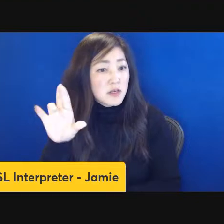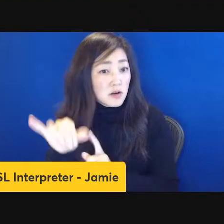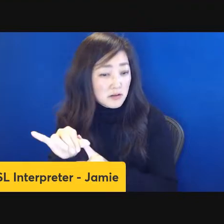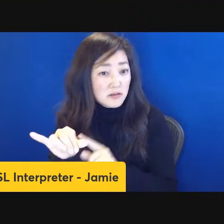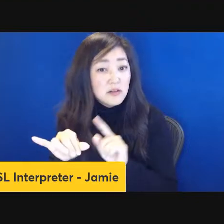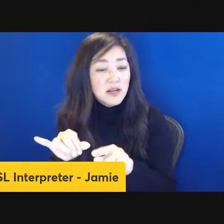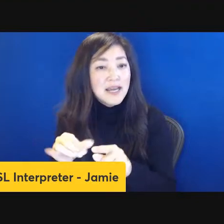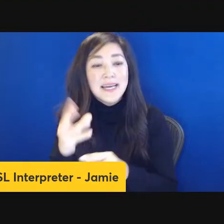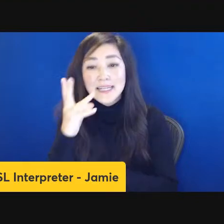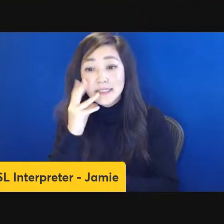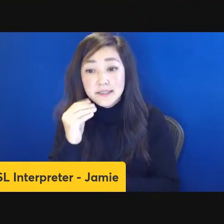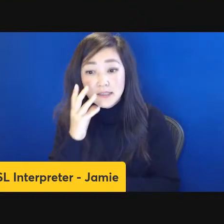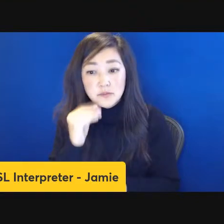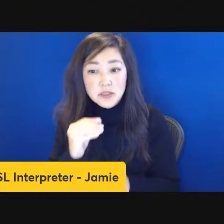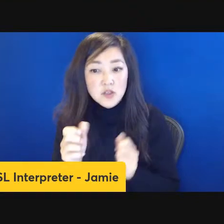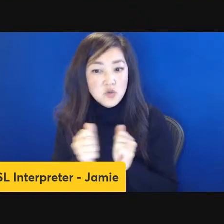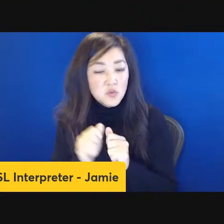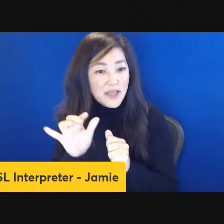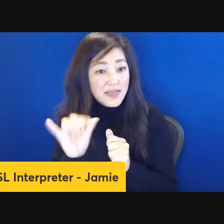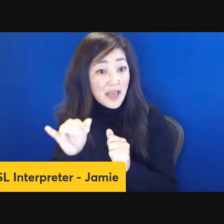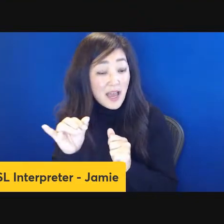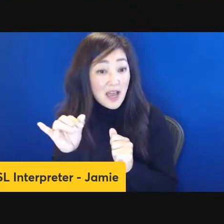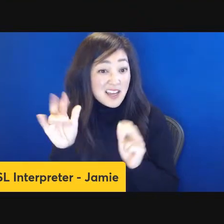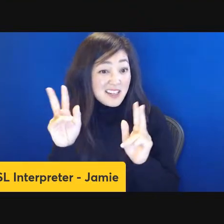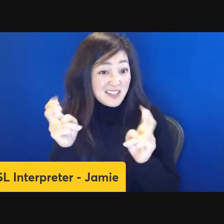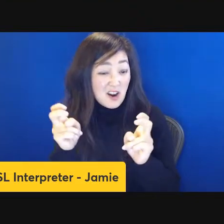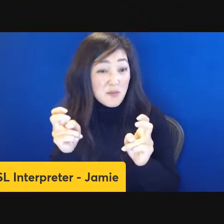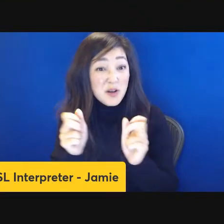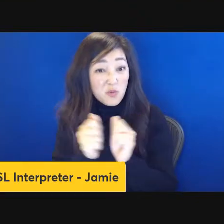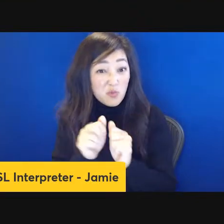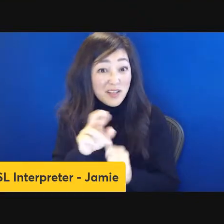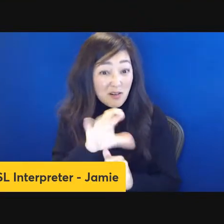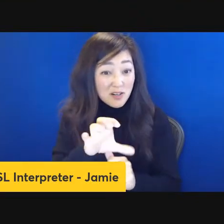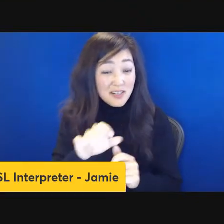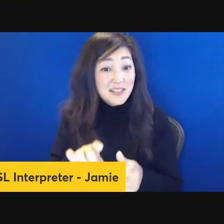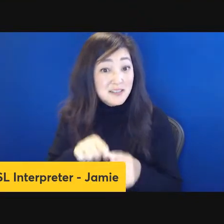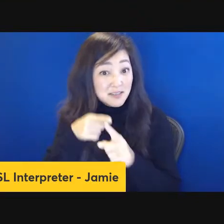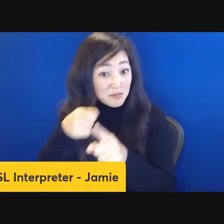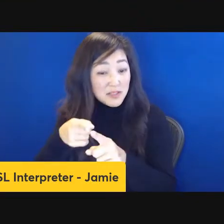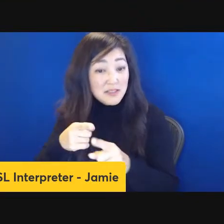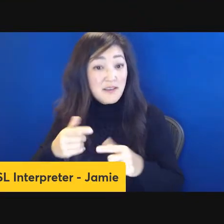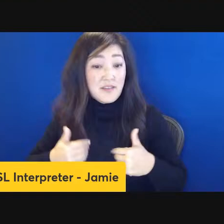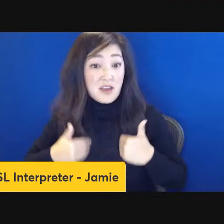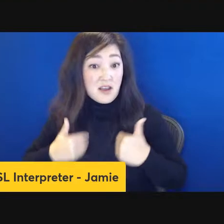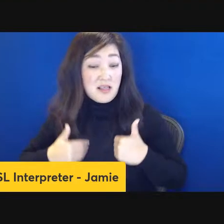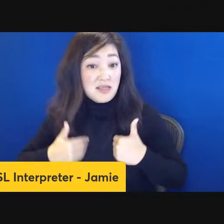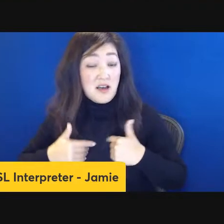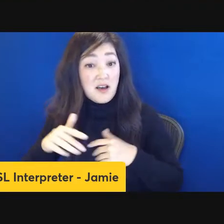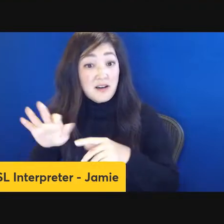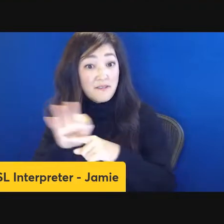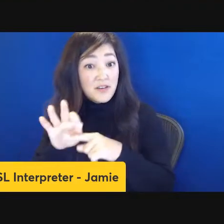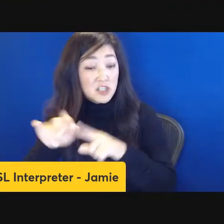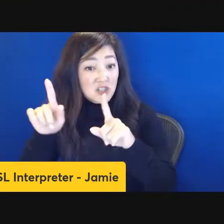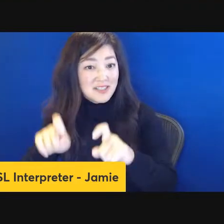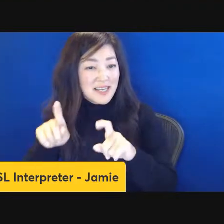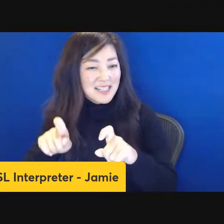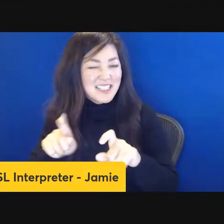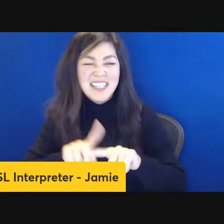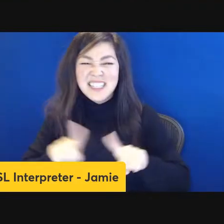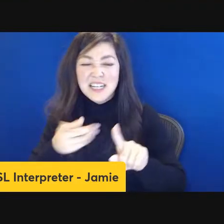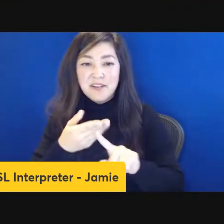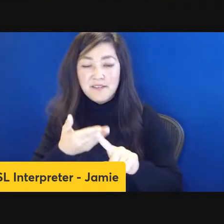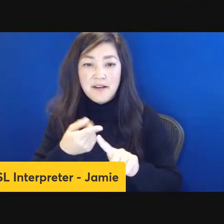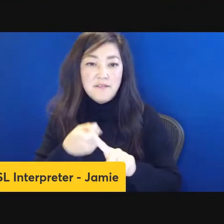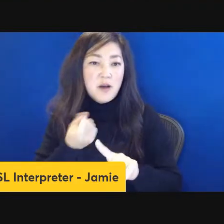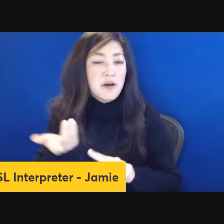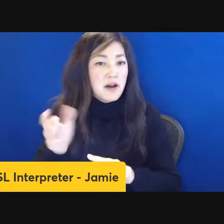experience with this topic on race correction in lung function testing is different from the previous talks in this series